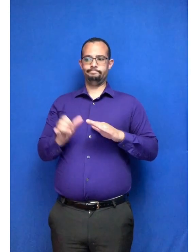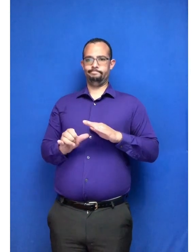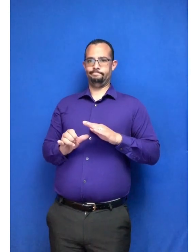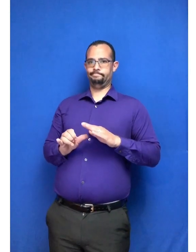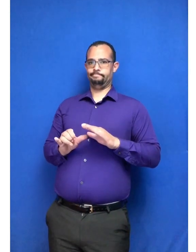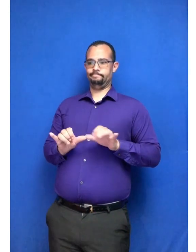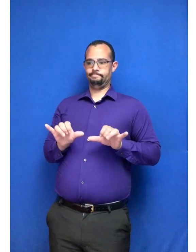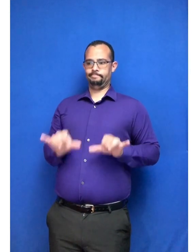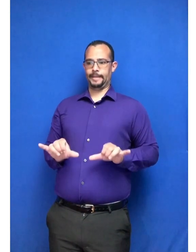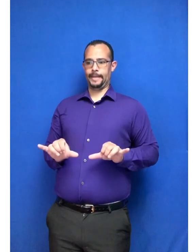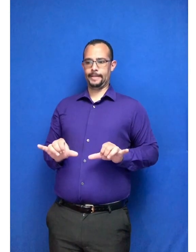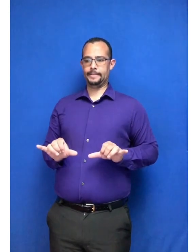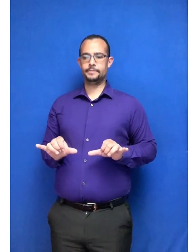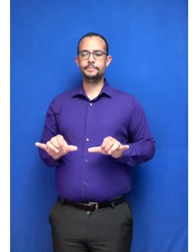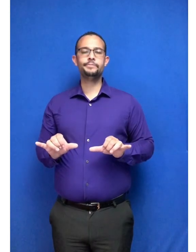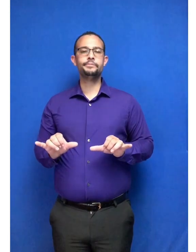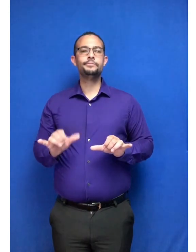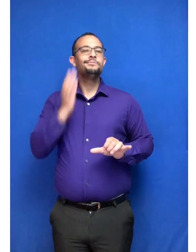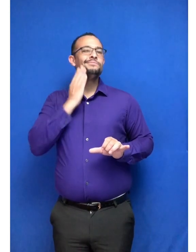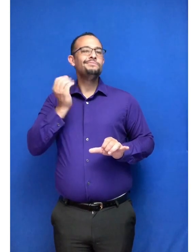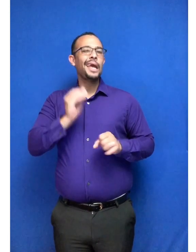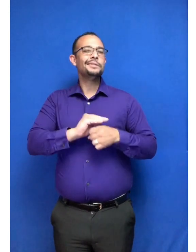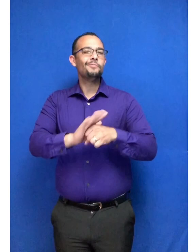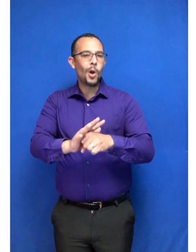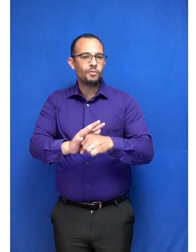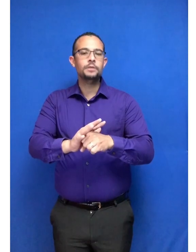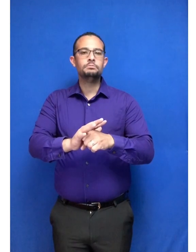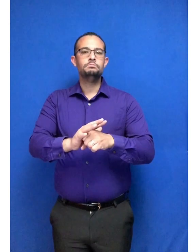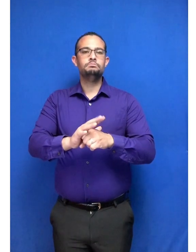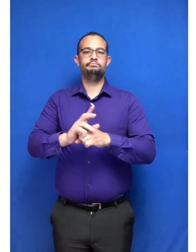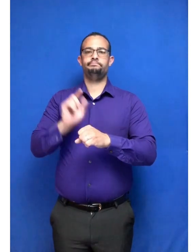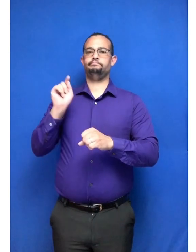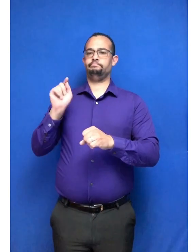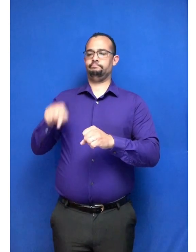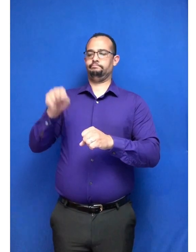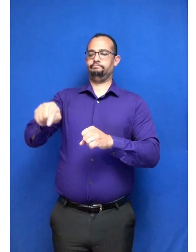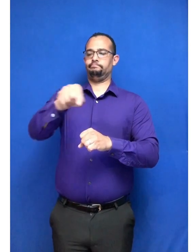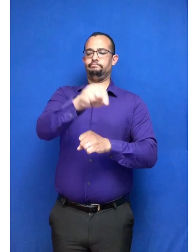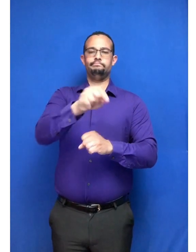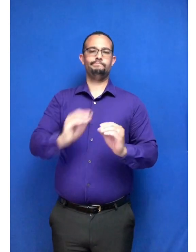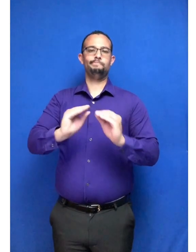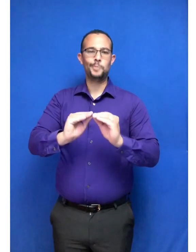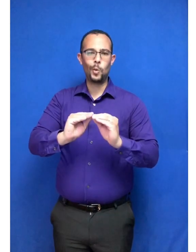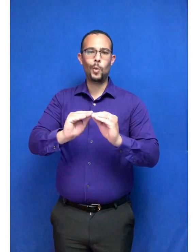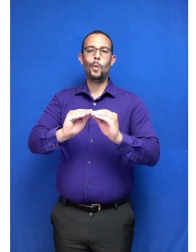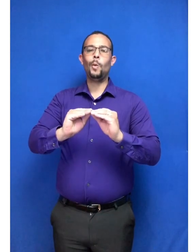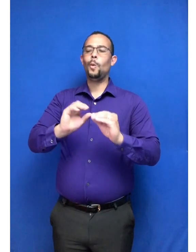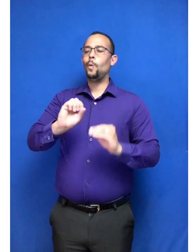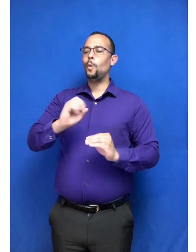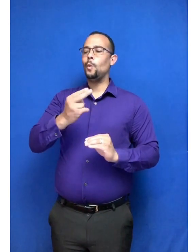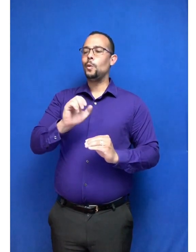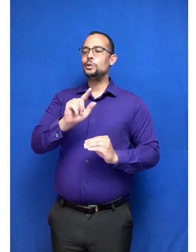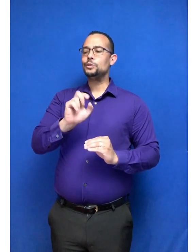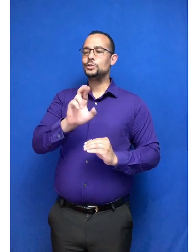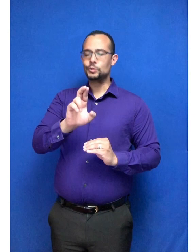Due to COVID-19, there are additional shelters that will be opening up in your region. The American